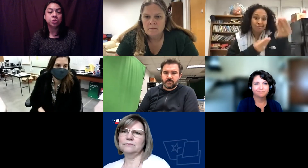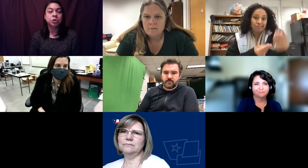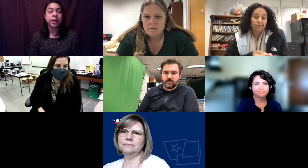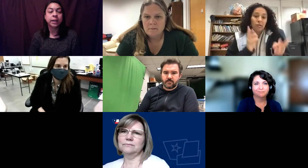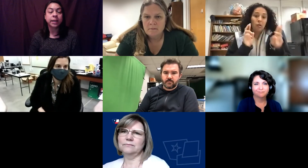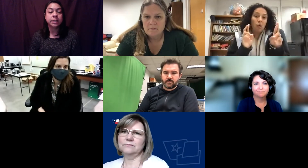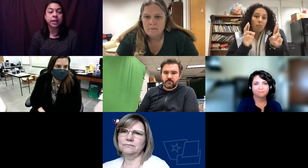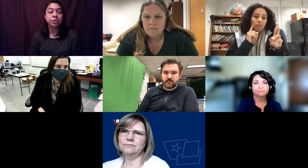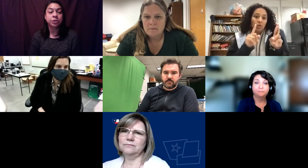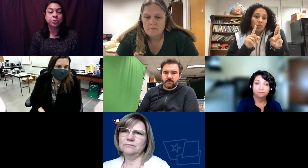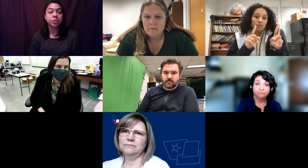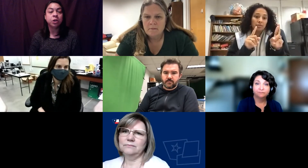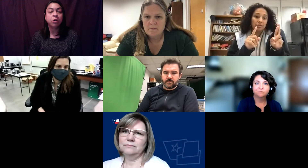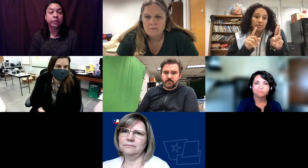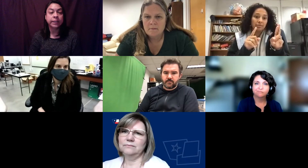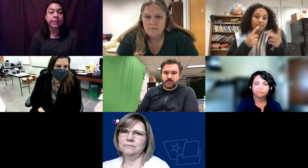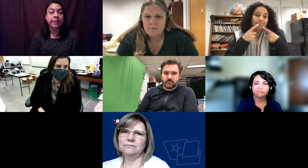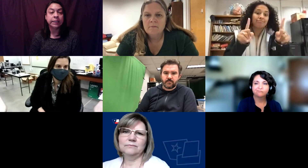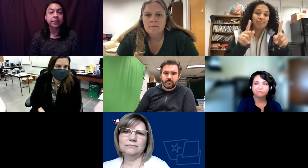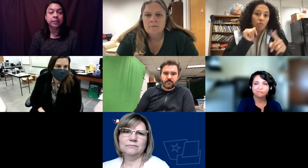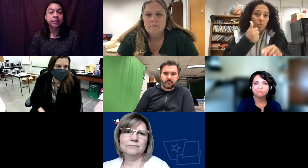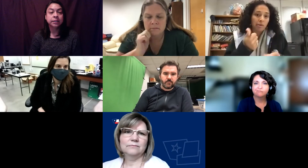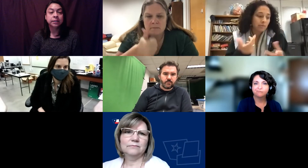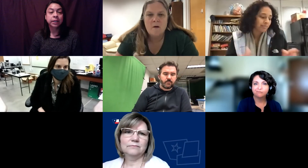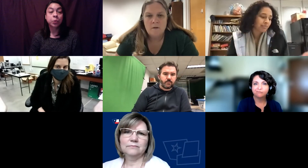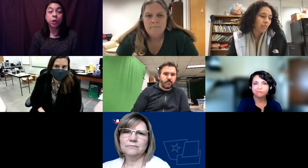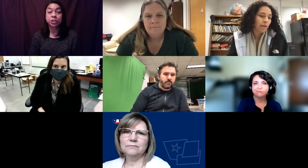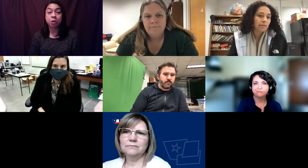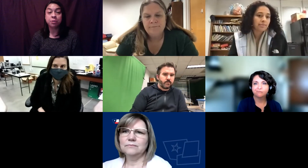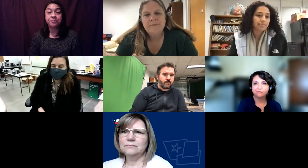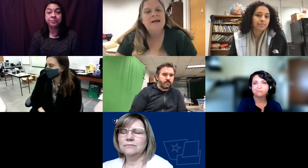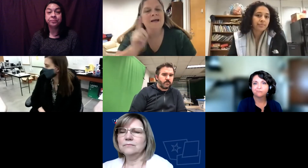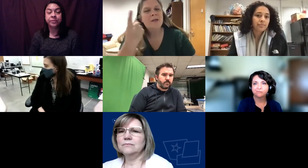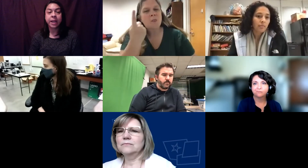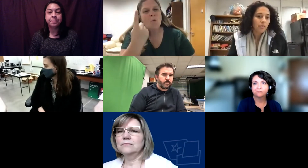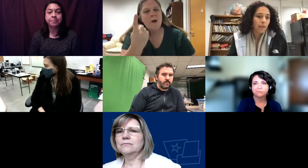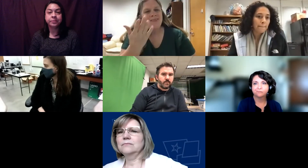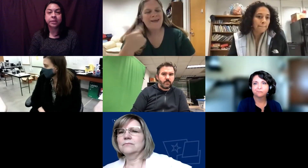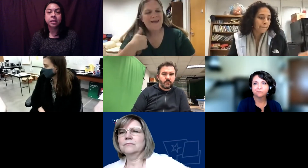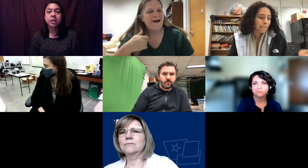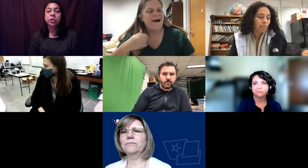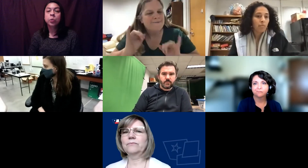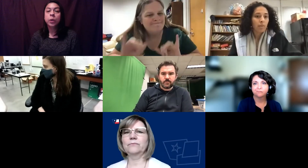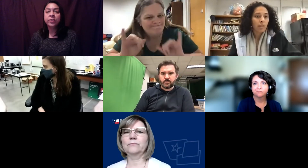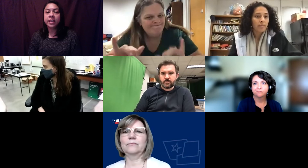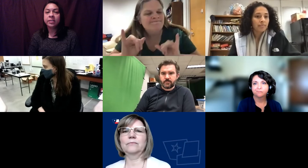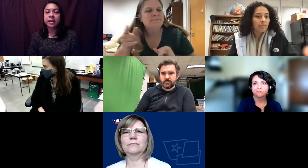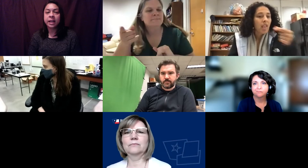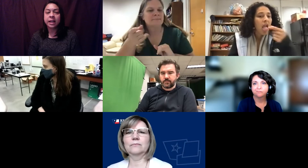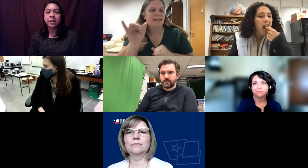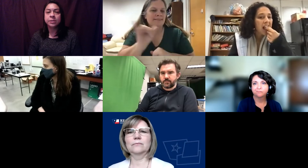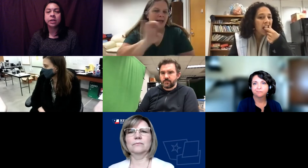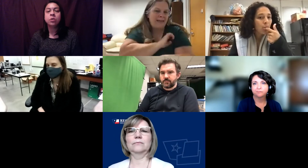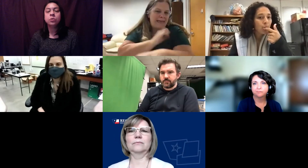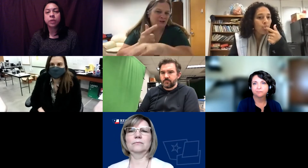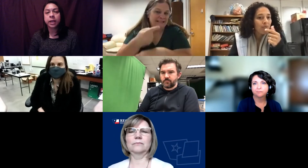you. Try it again to enter those and hopefully it'll work tomorrow. Yeah. The one thing that